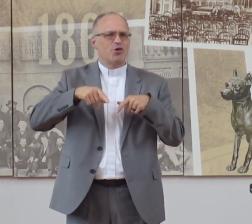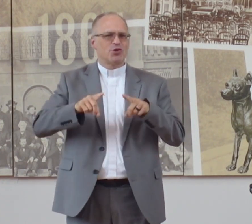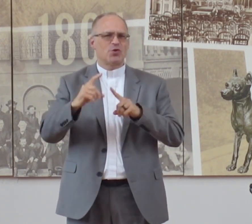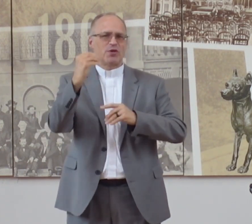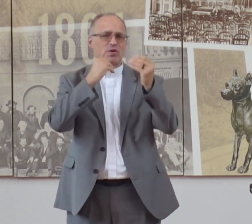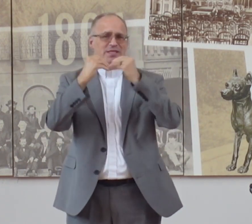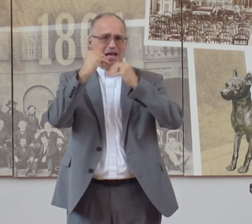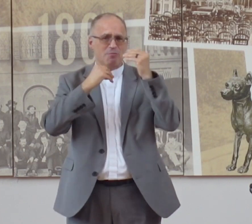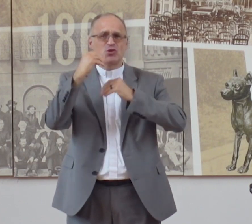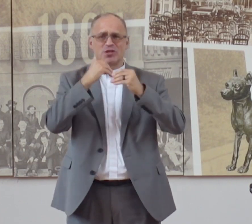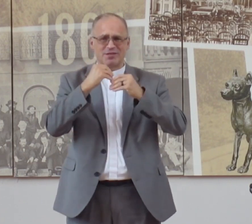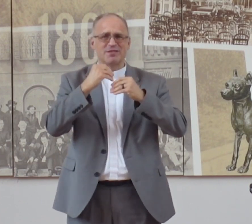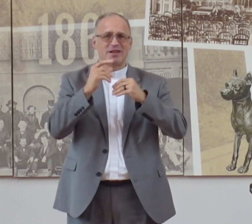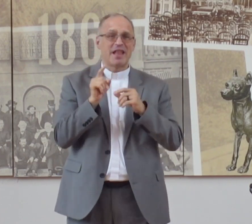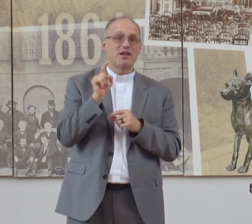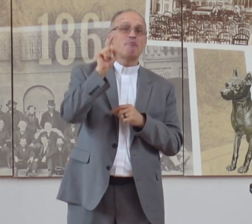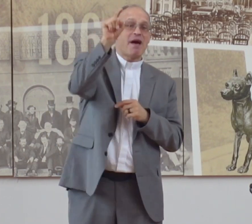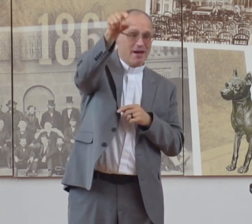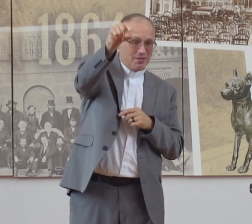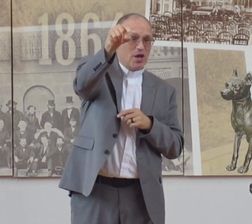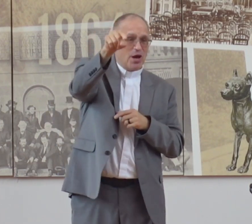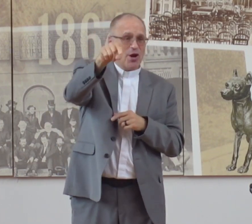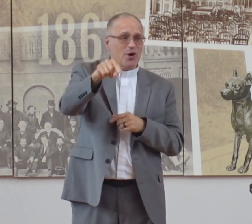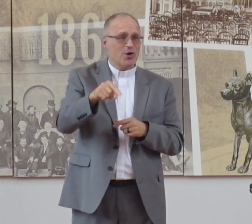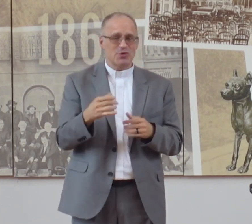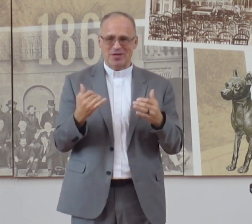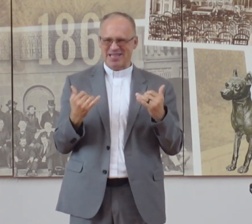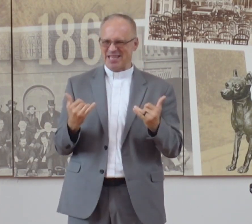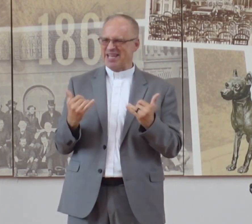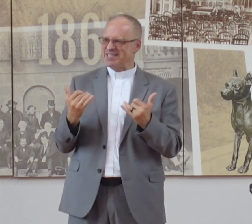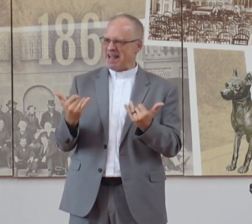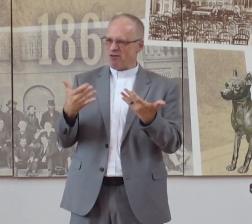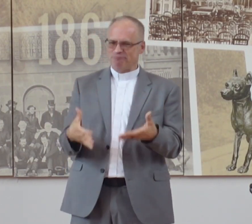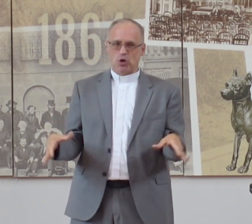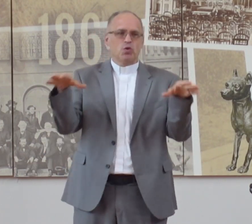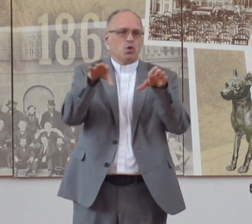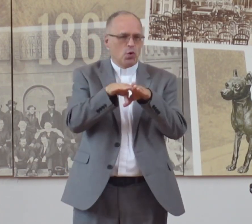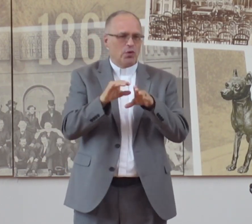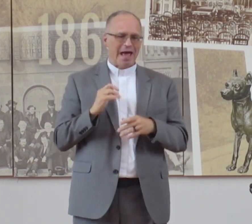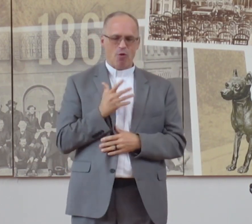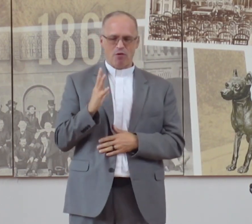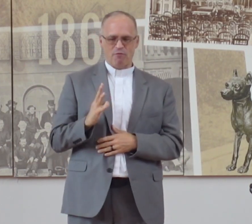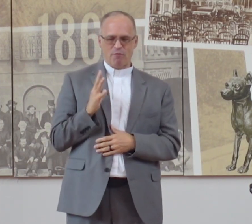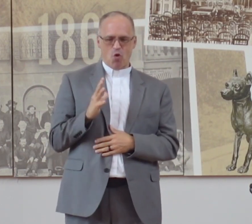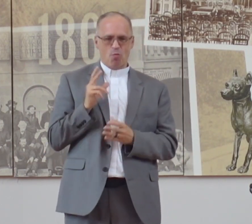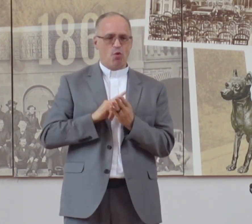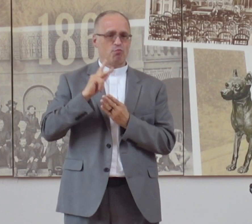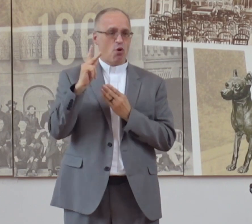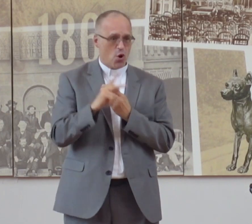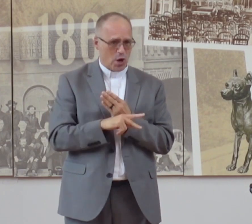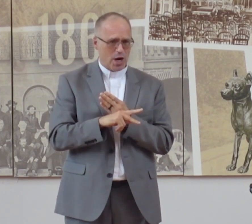Conversations with one another during the reception this afternoon in the back of the room. And that concludes our formal